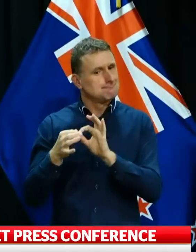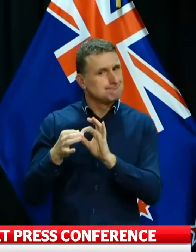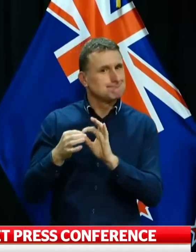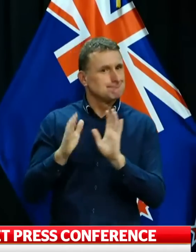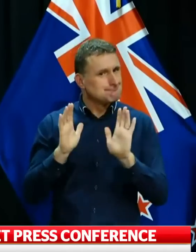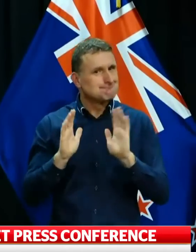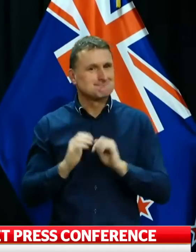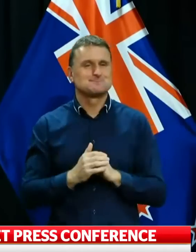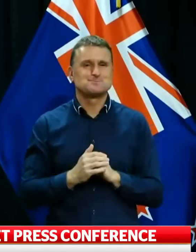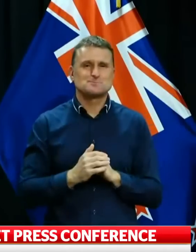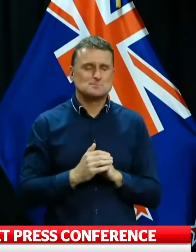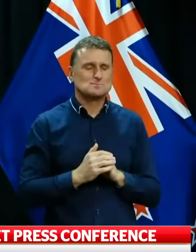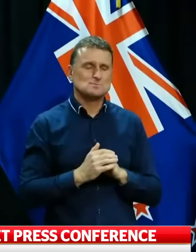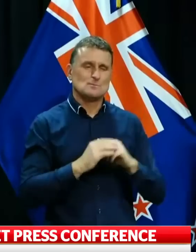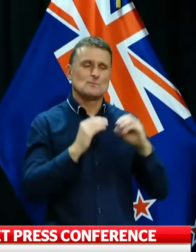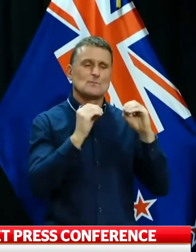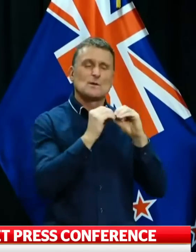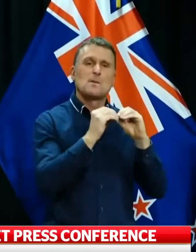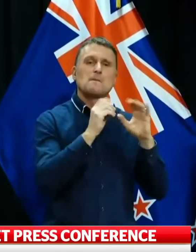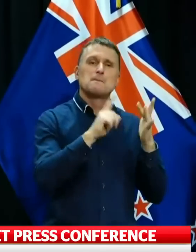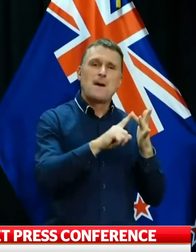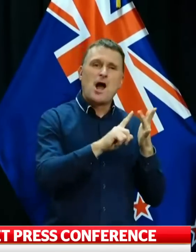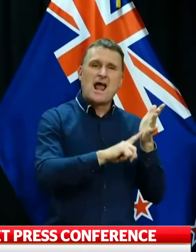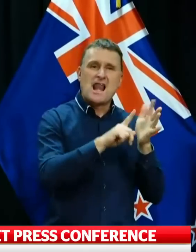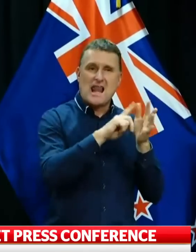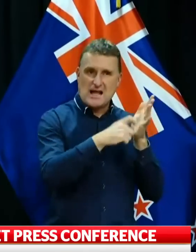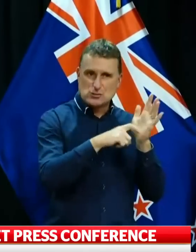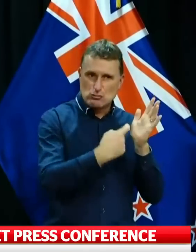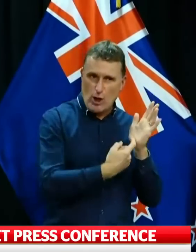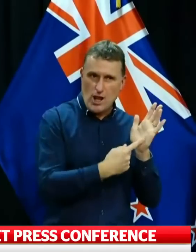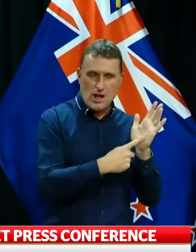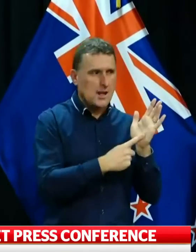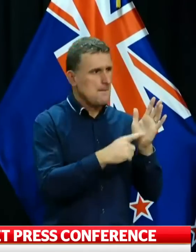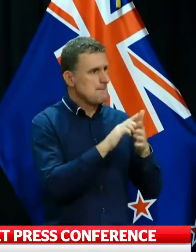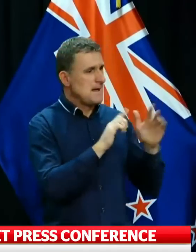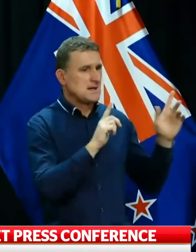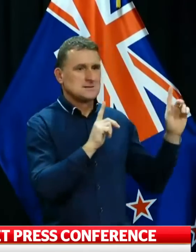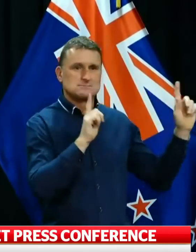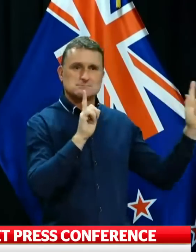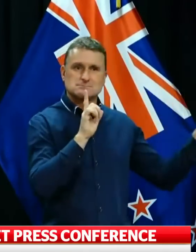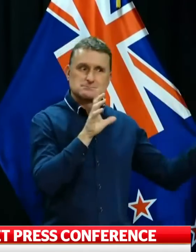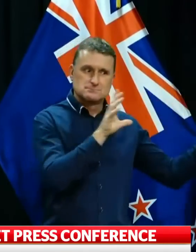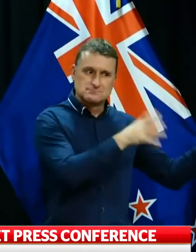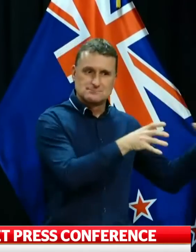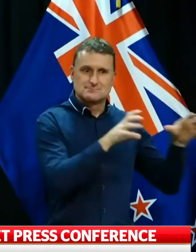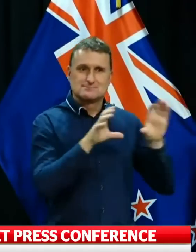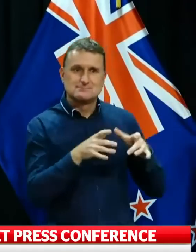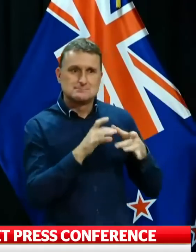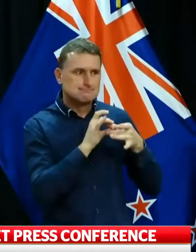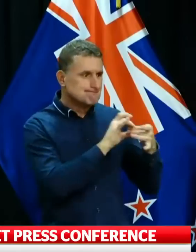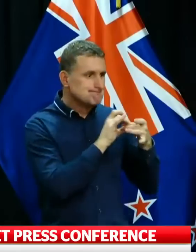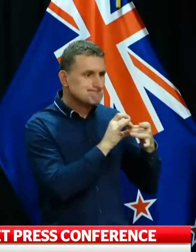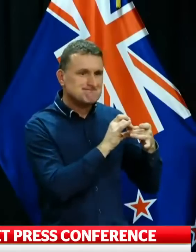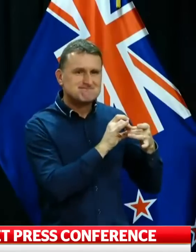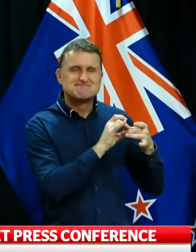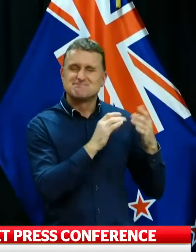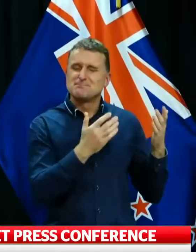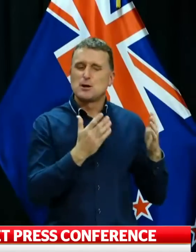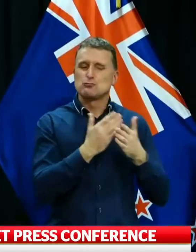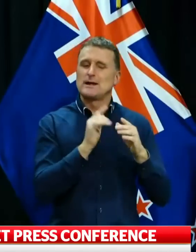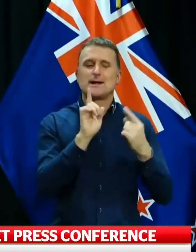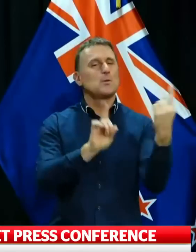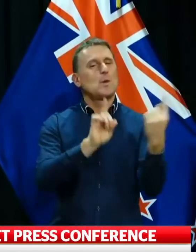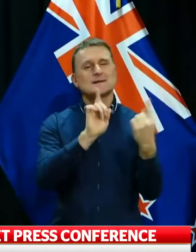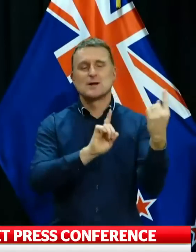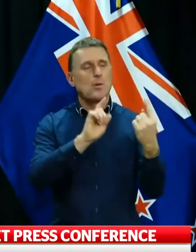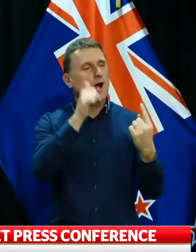bilaterals. They are essentially observed conversations, two people trying to start dialogue, often getting to know one another,